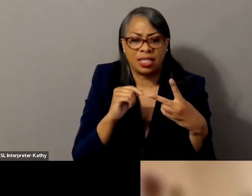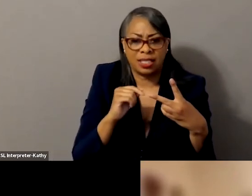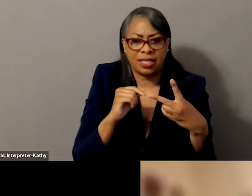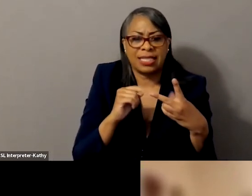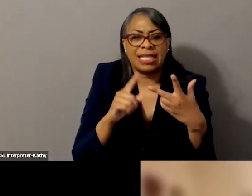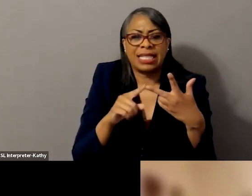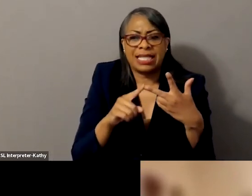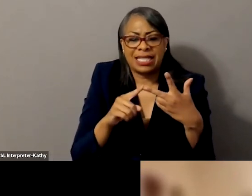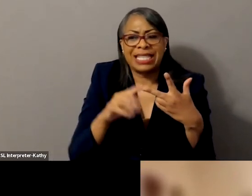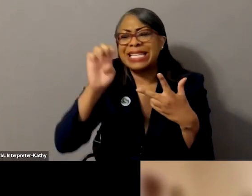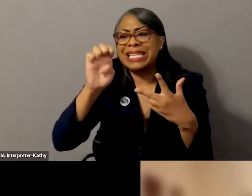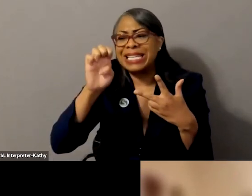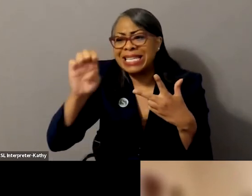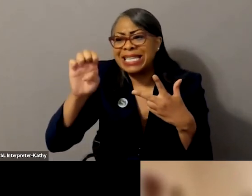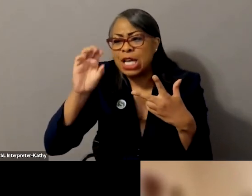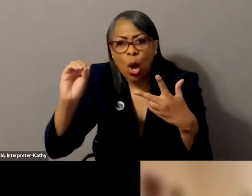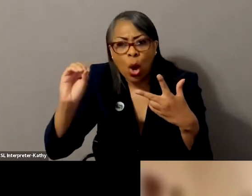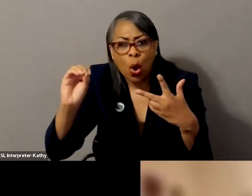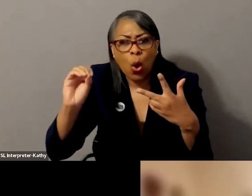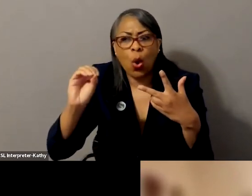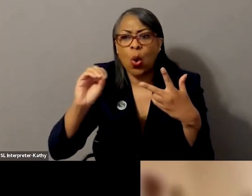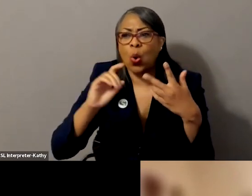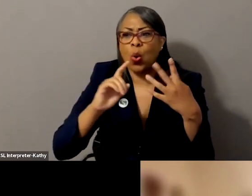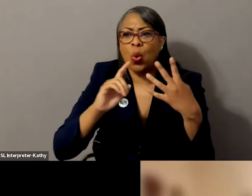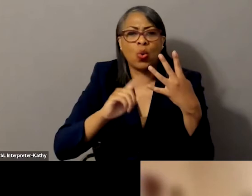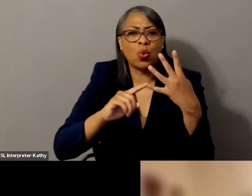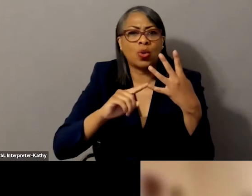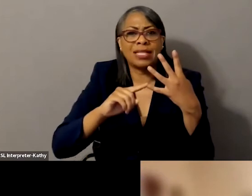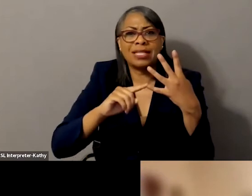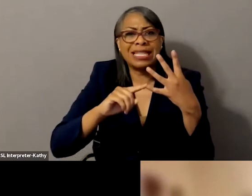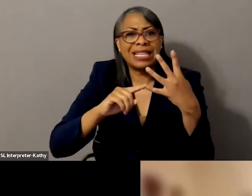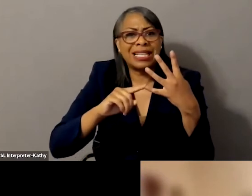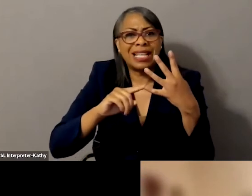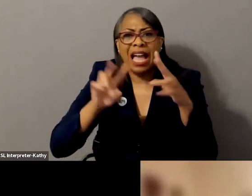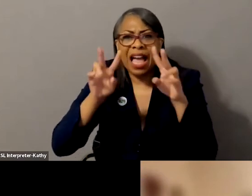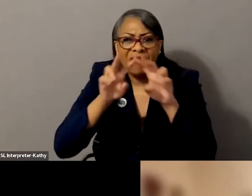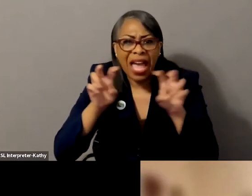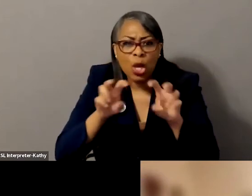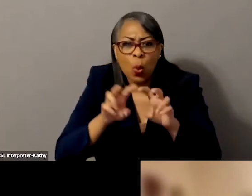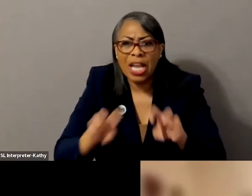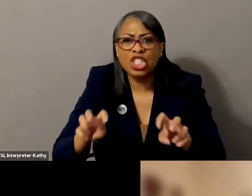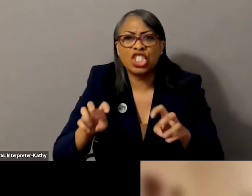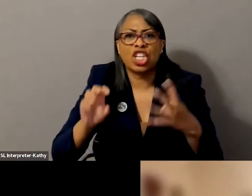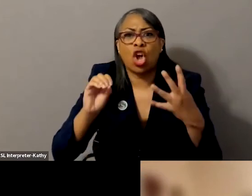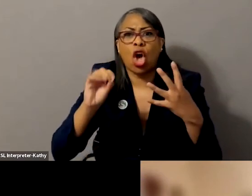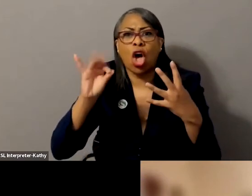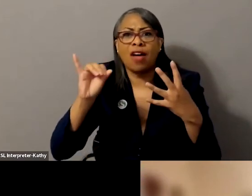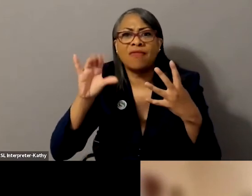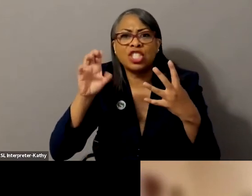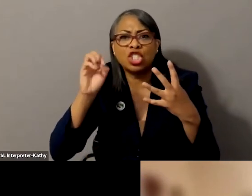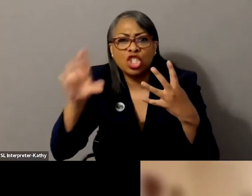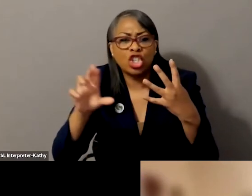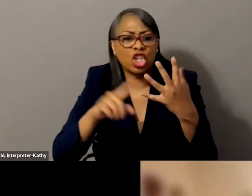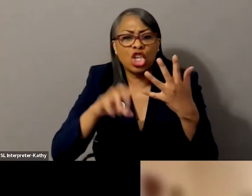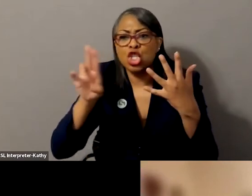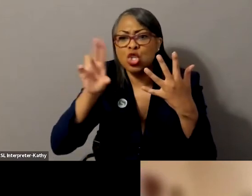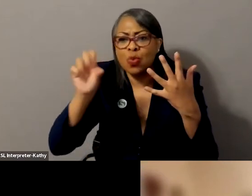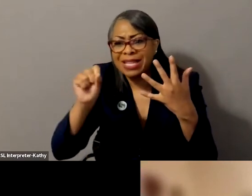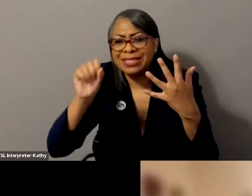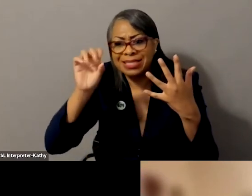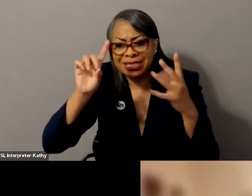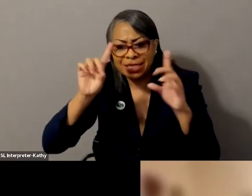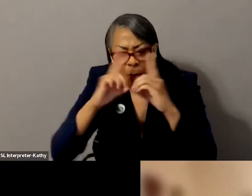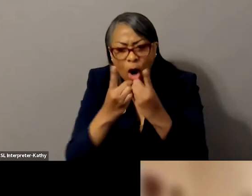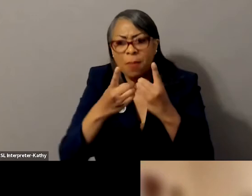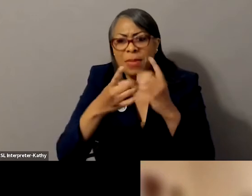officer, the EO, the education, the evaluation officer, IES, the U.S. Department of Ed,